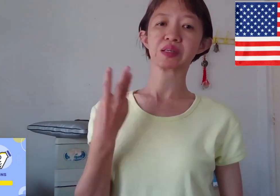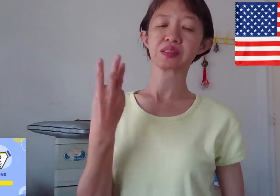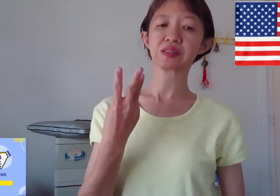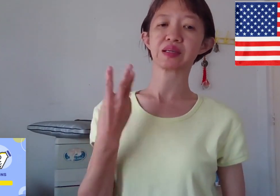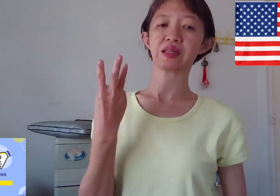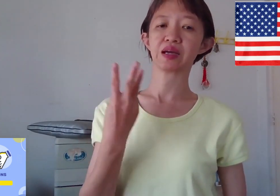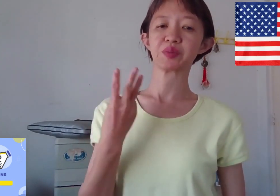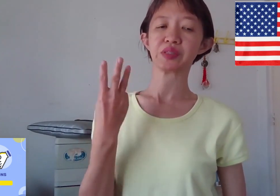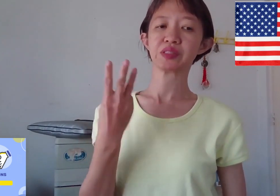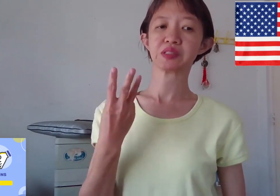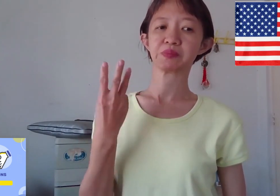American Sign Language.